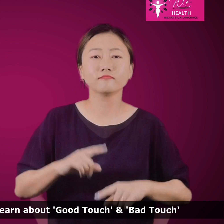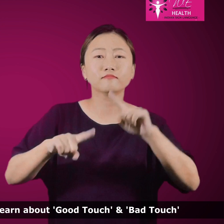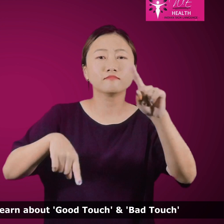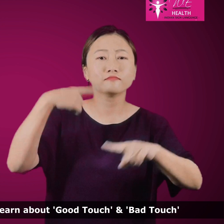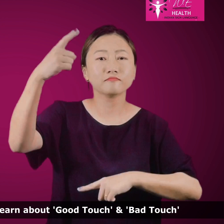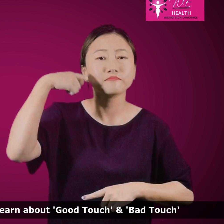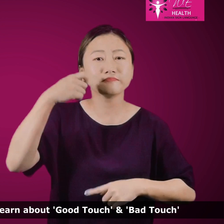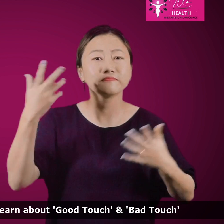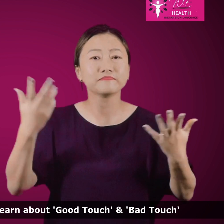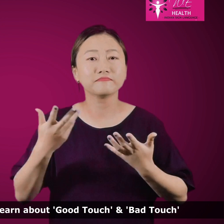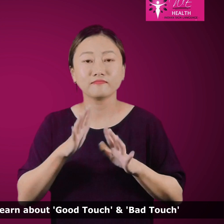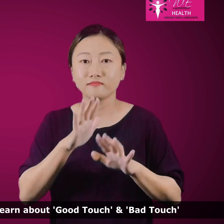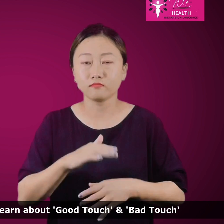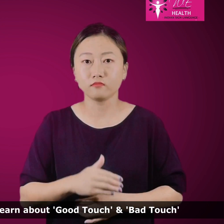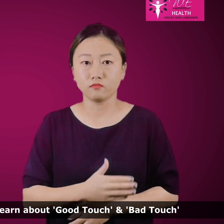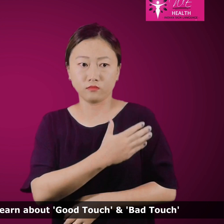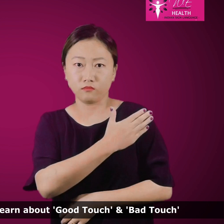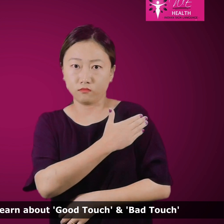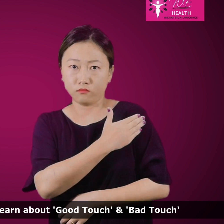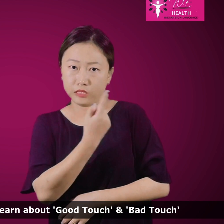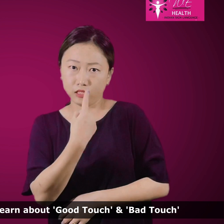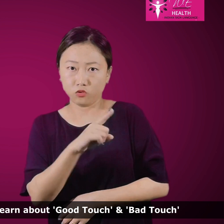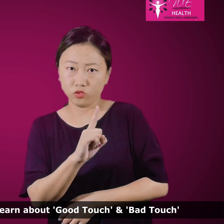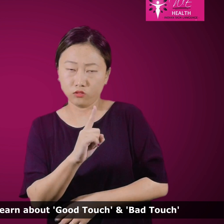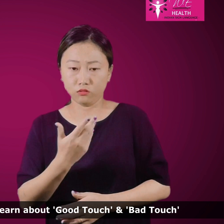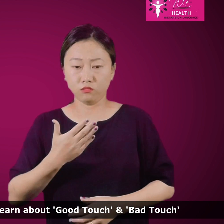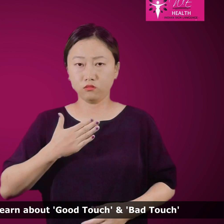In the next video, we will learn about good touch and bad touch